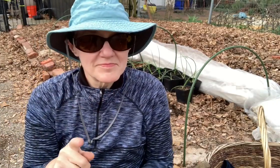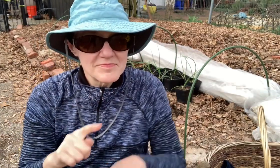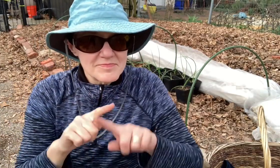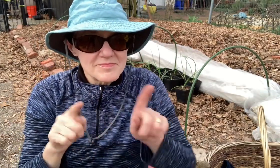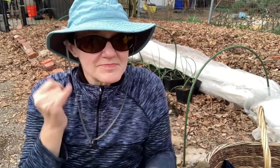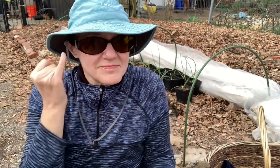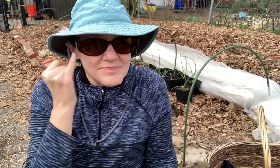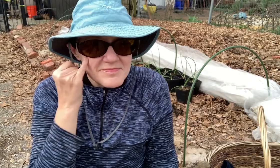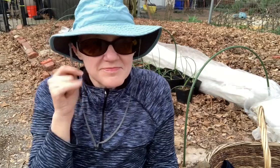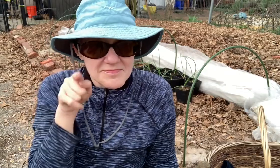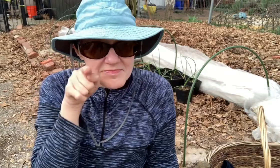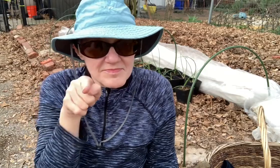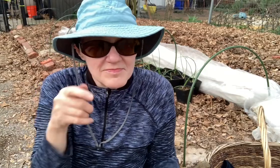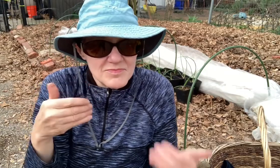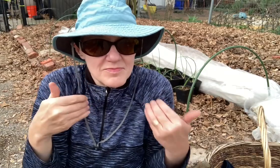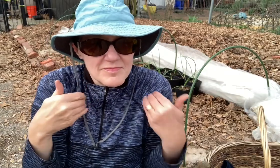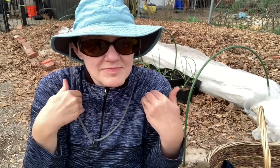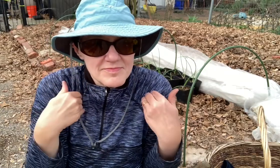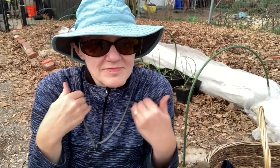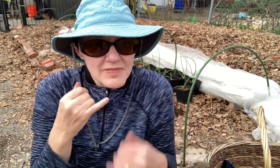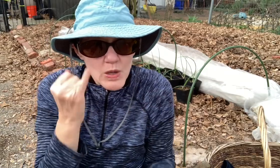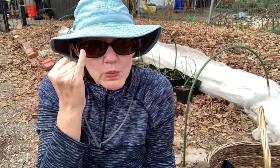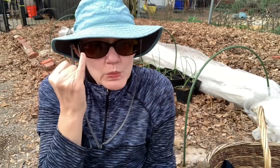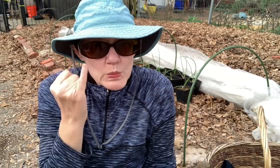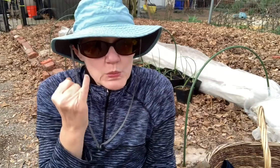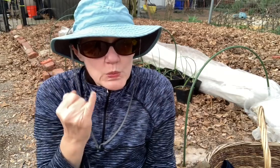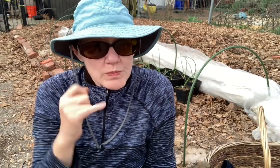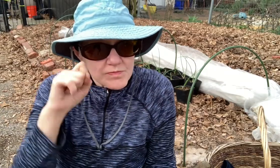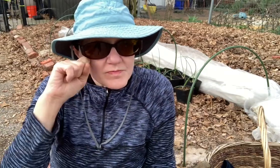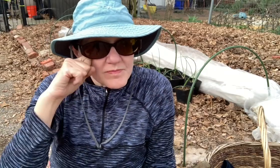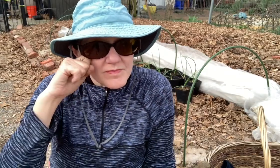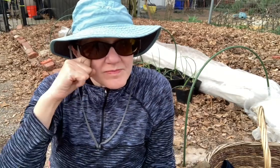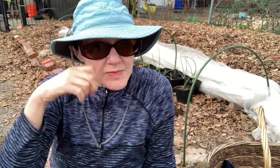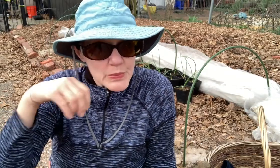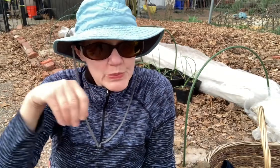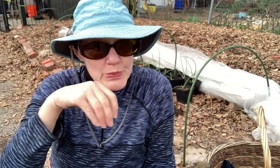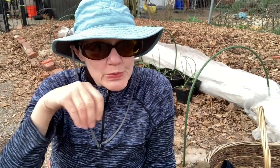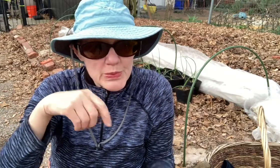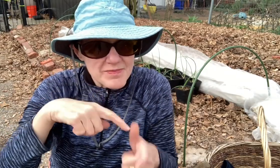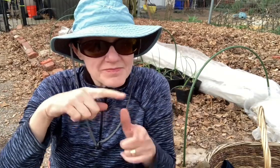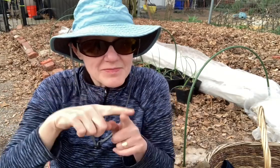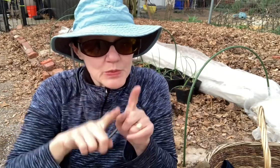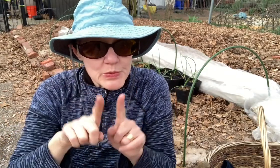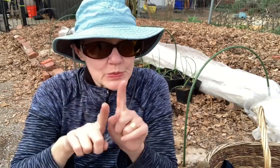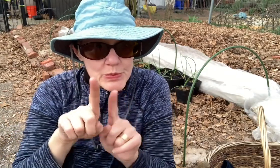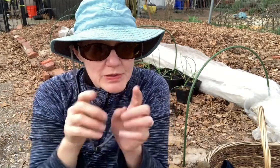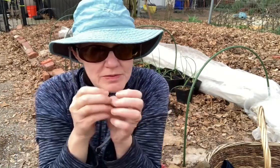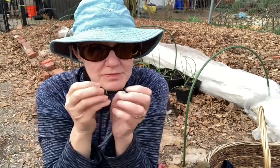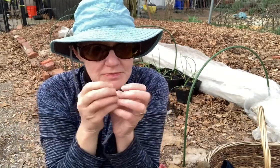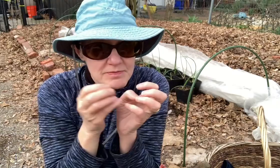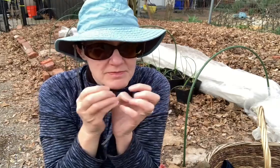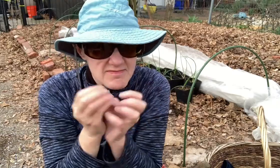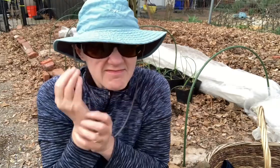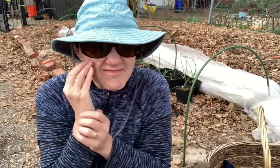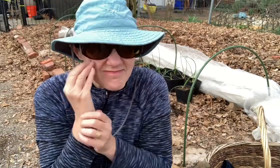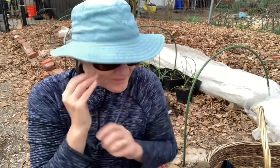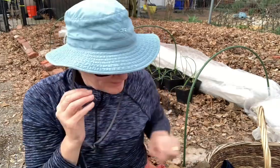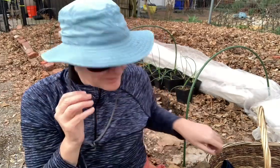But if you grew your onions, bunched all together, and then you had to tease them